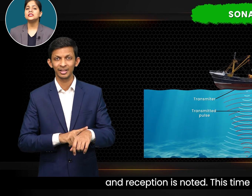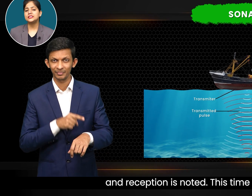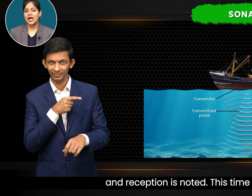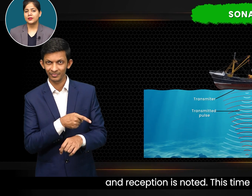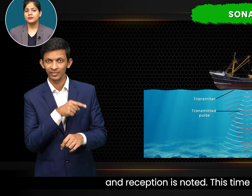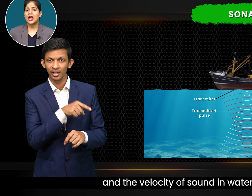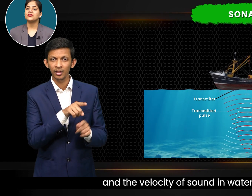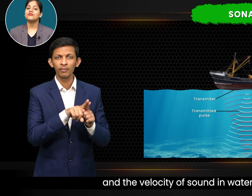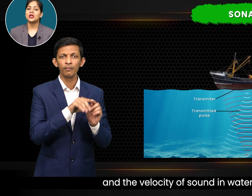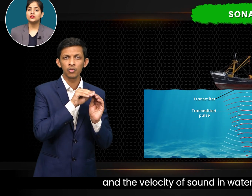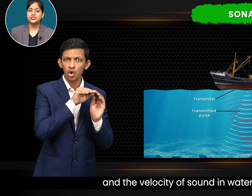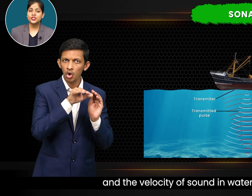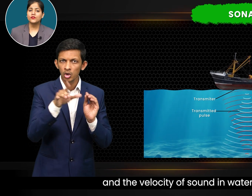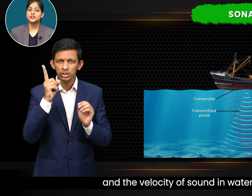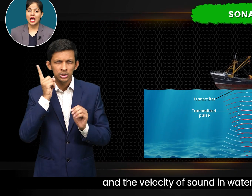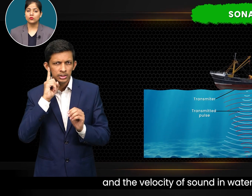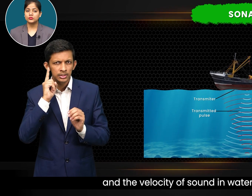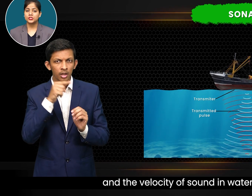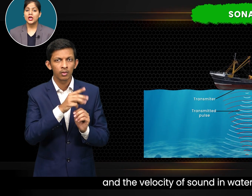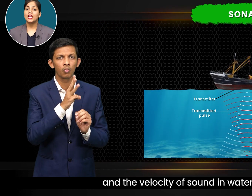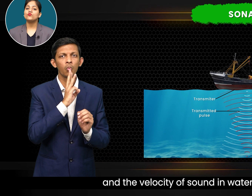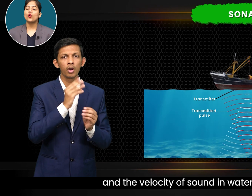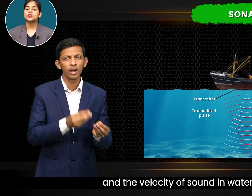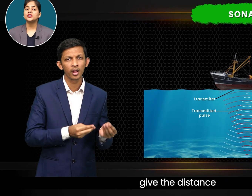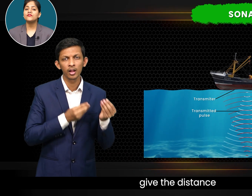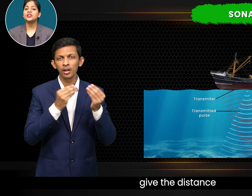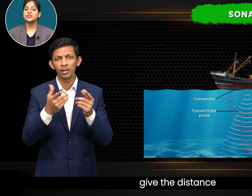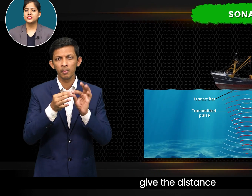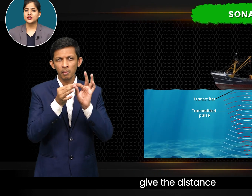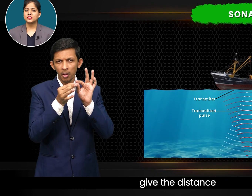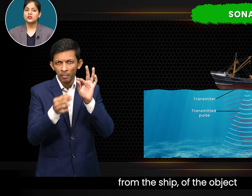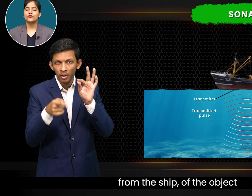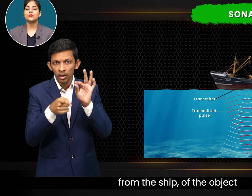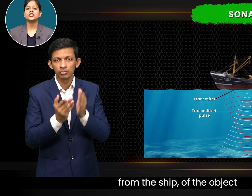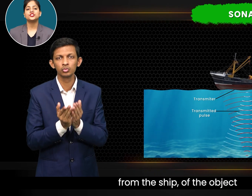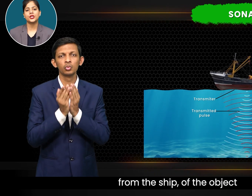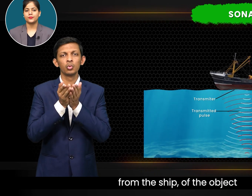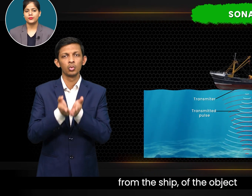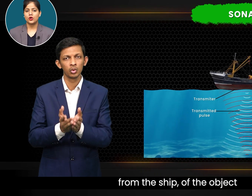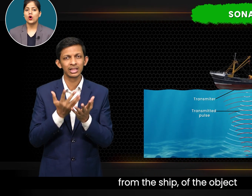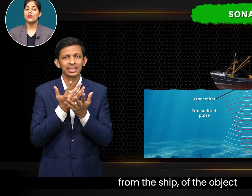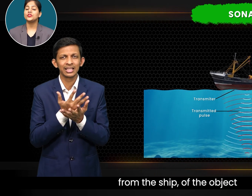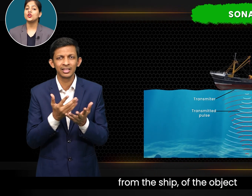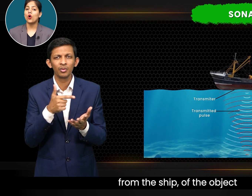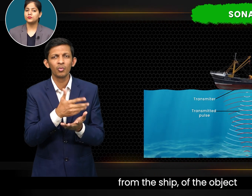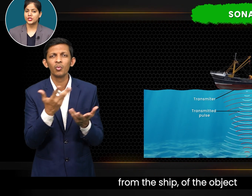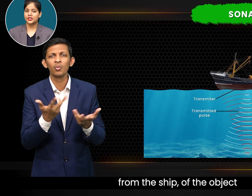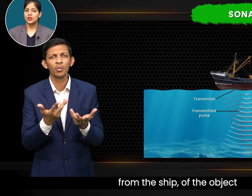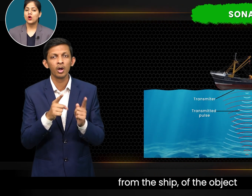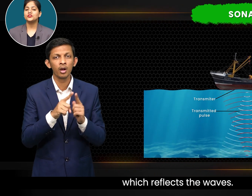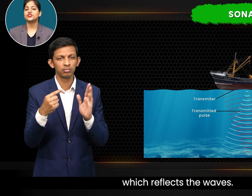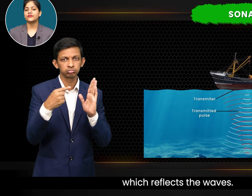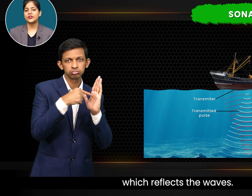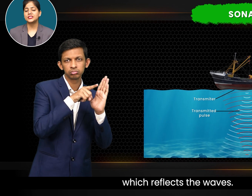noted. This time and the velocity of sound in water give the distance from the ship of the